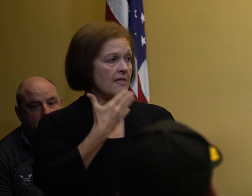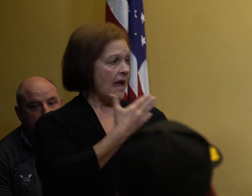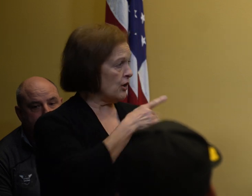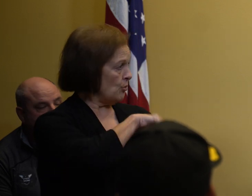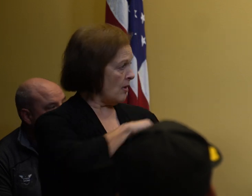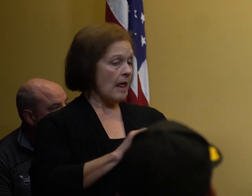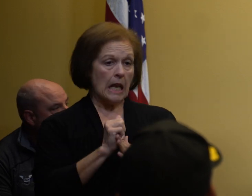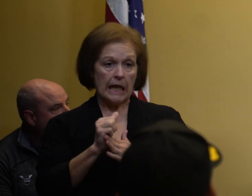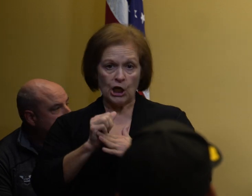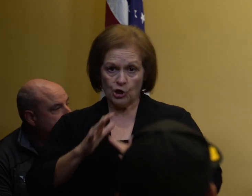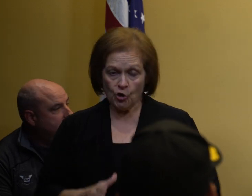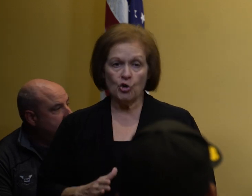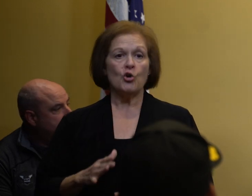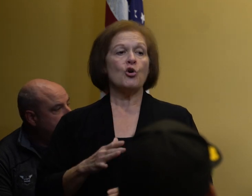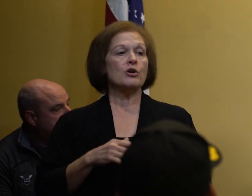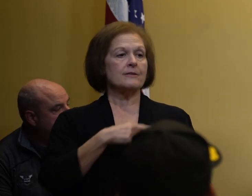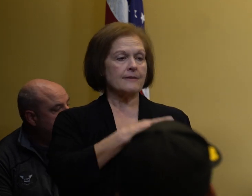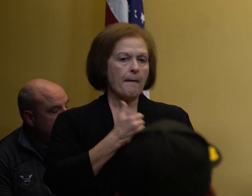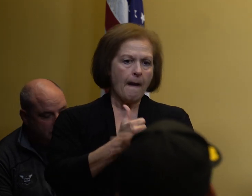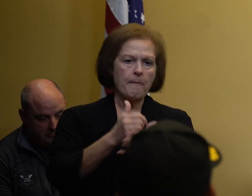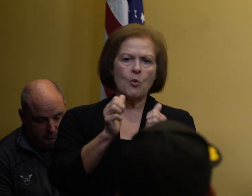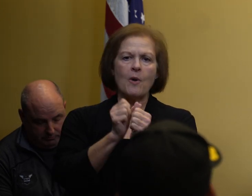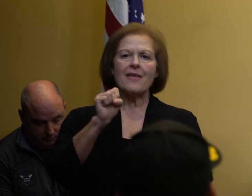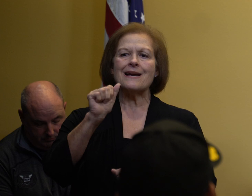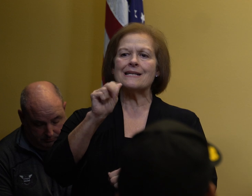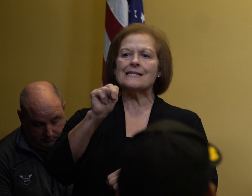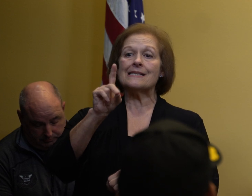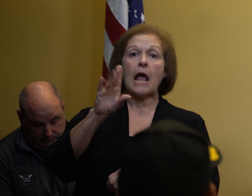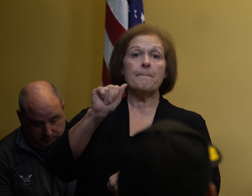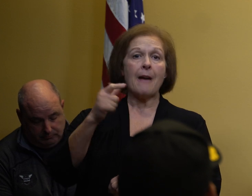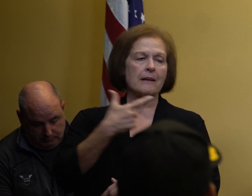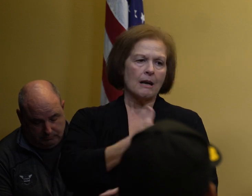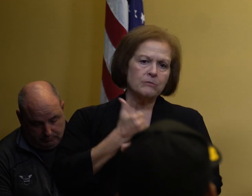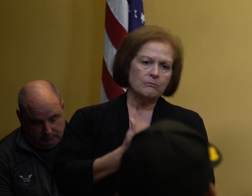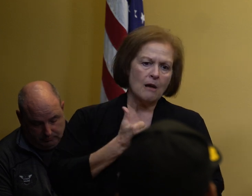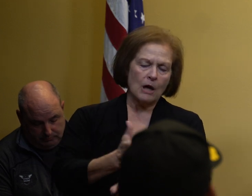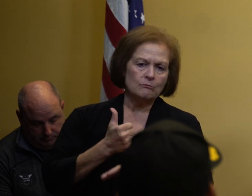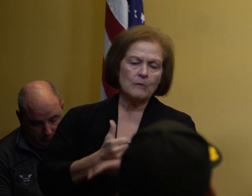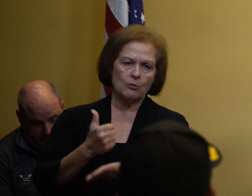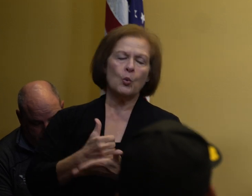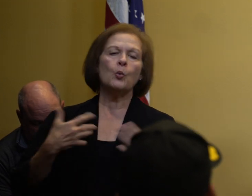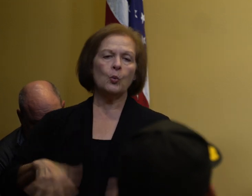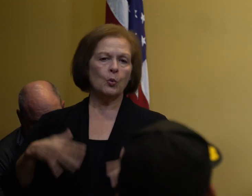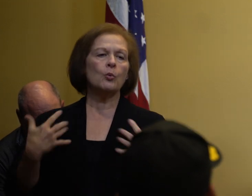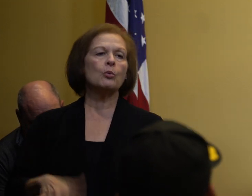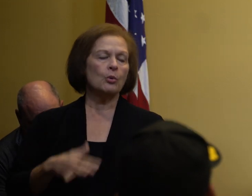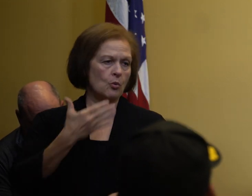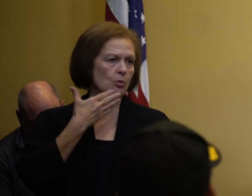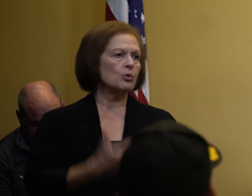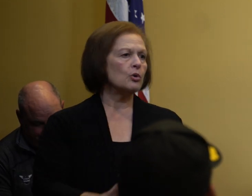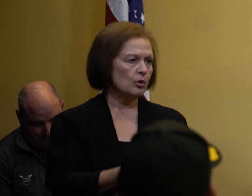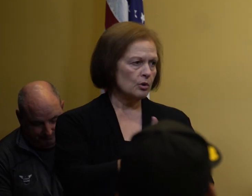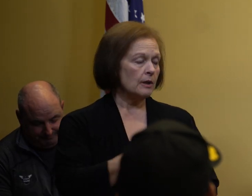for identifying your sandbag locations. They went off well yesterday. You were boots on the ground. Appreciate that.